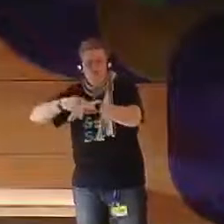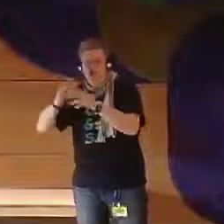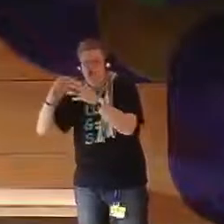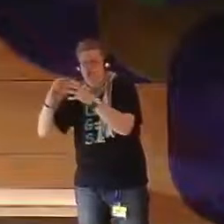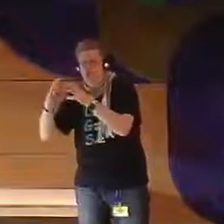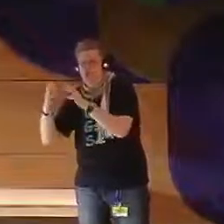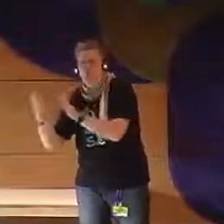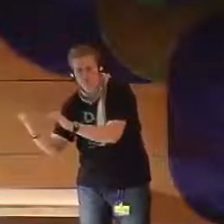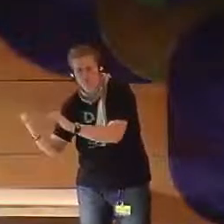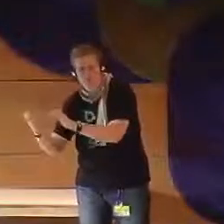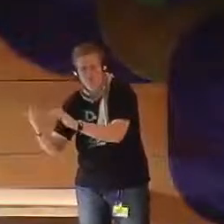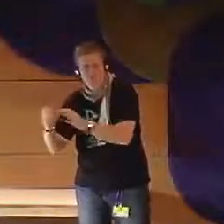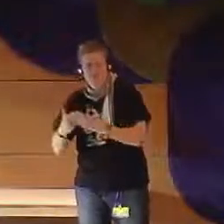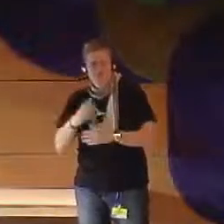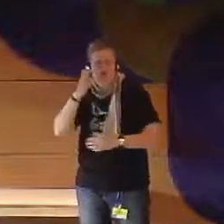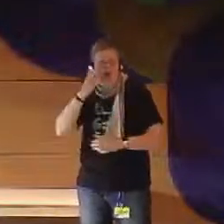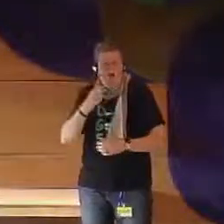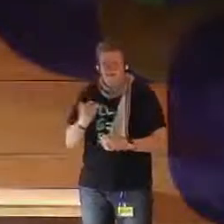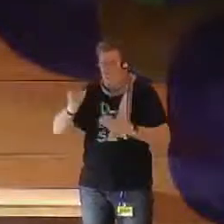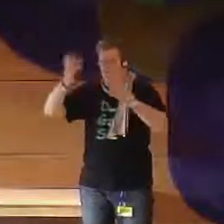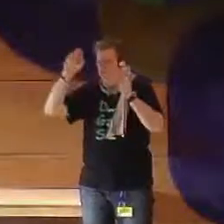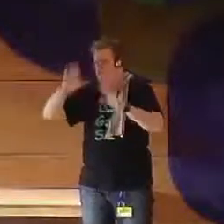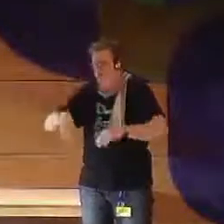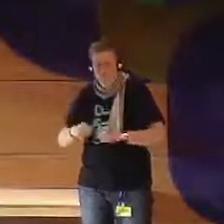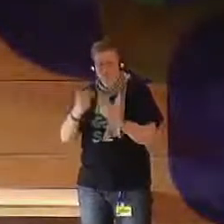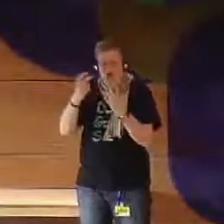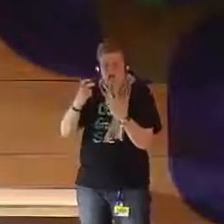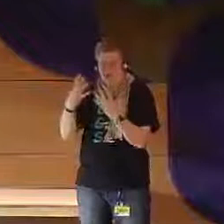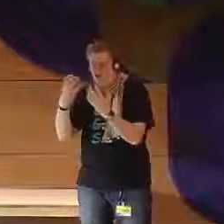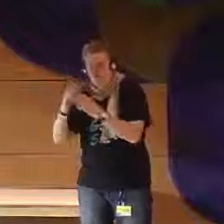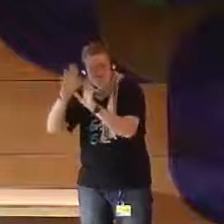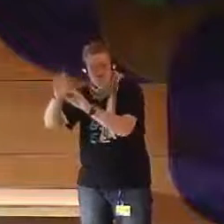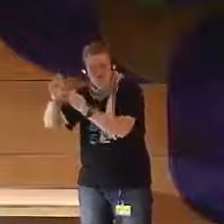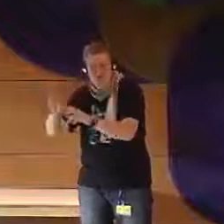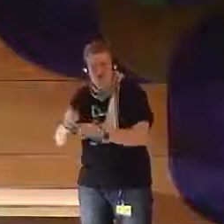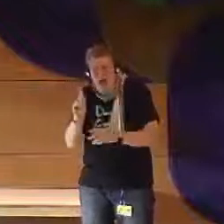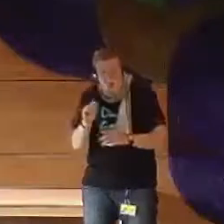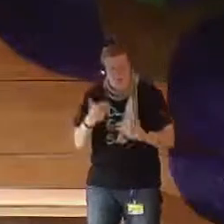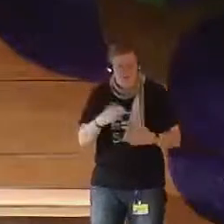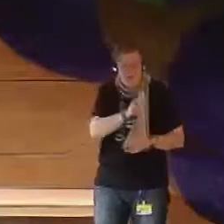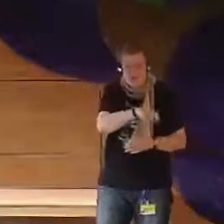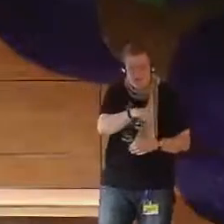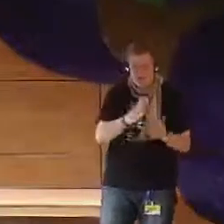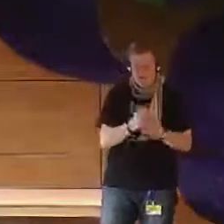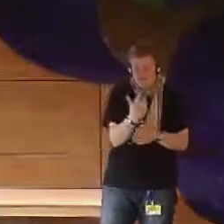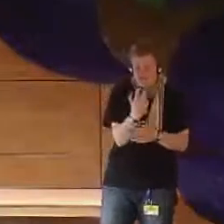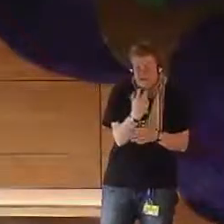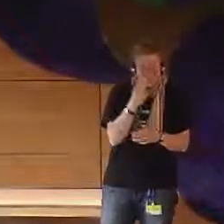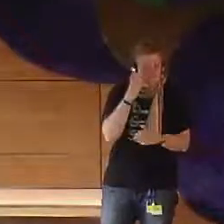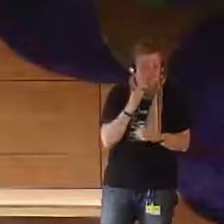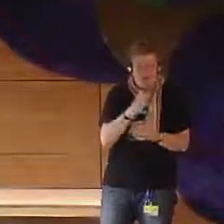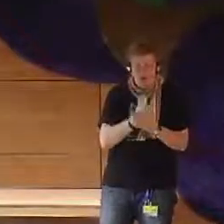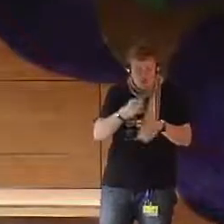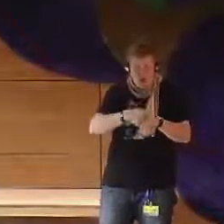if you have brittle bones when you're 30, if you fall over and you break your hip and you need a hip replacement, that